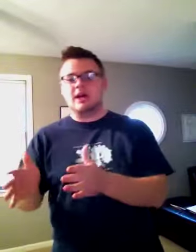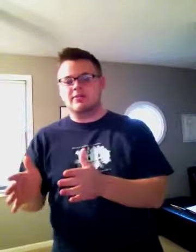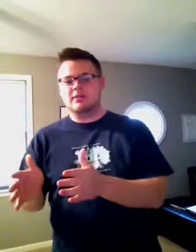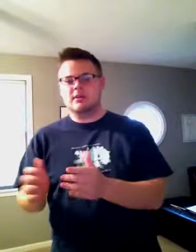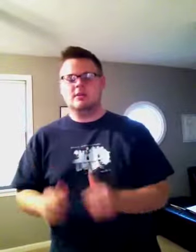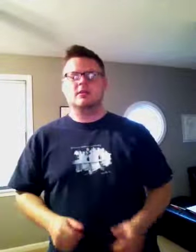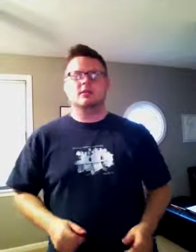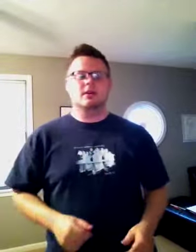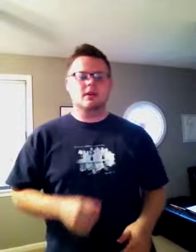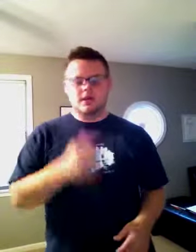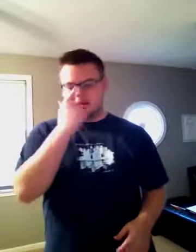left,